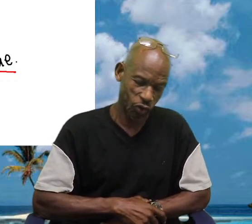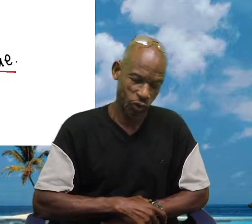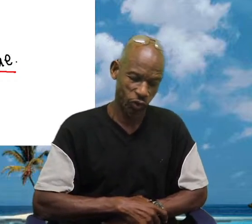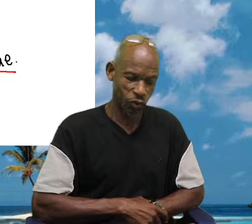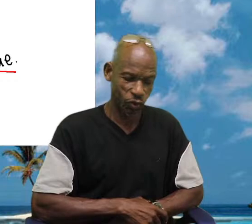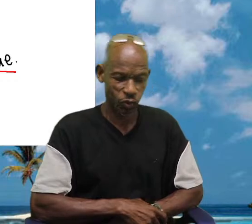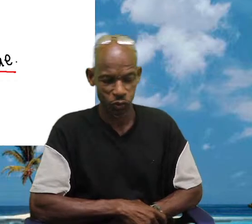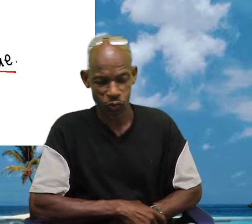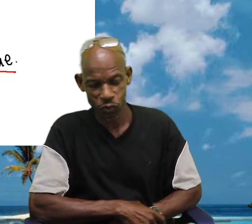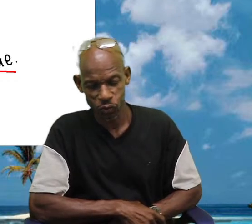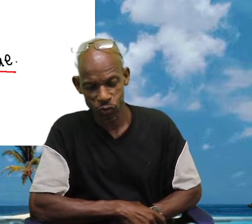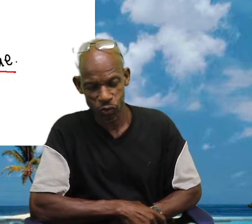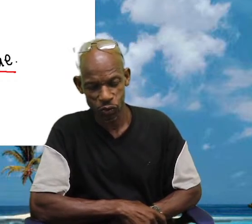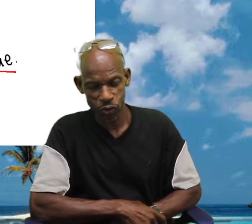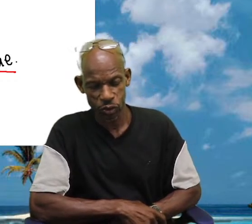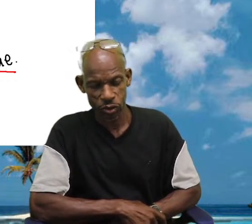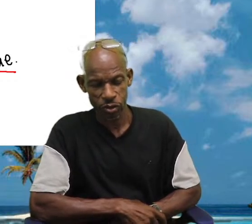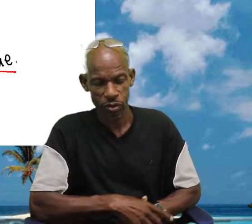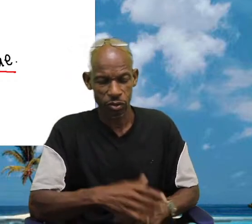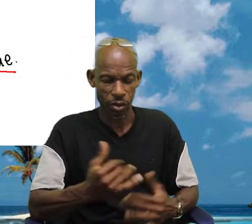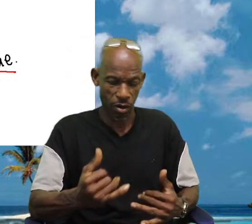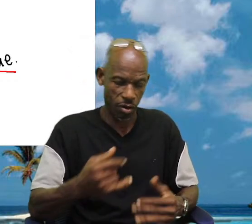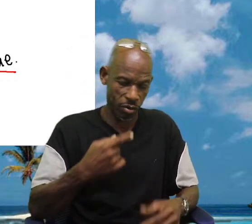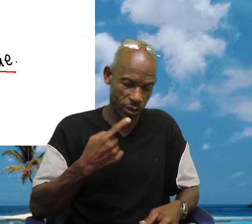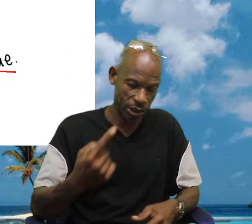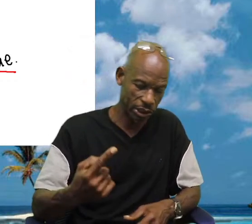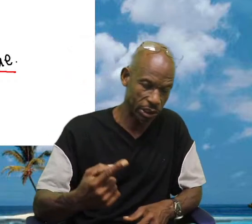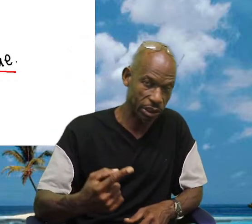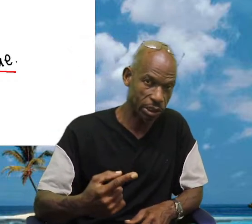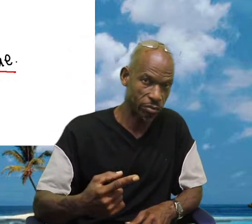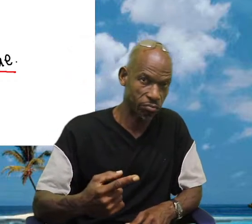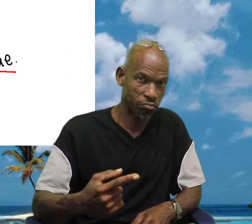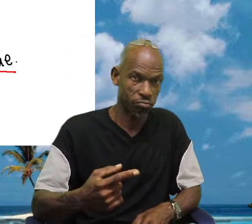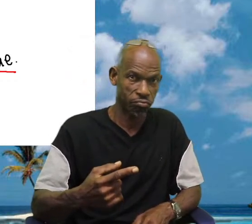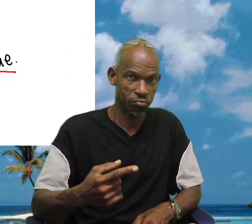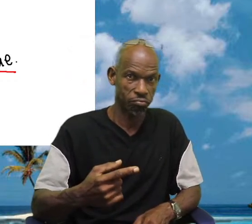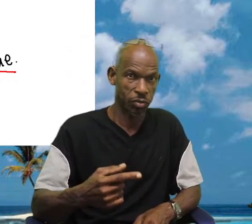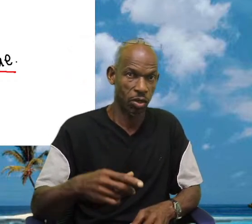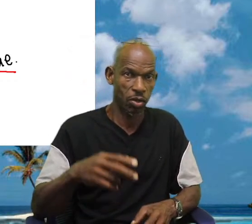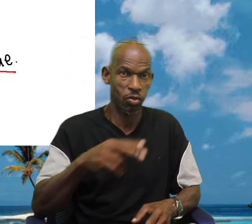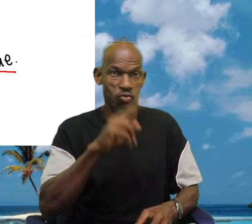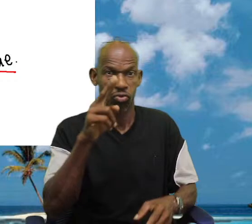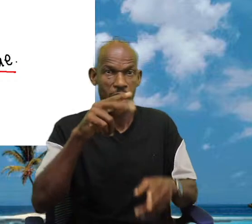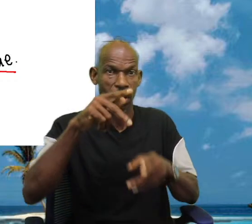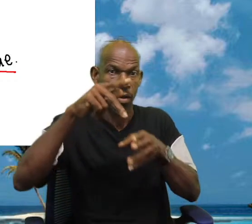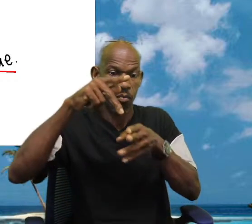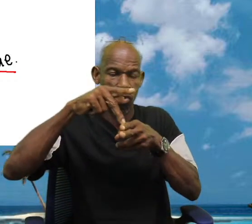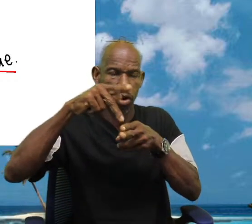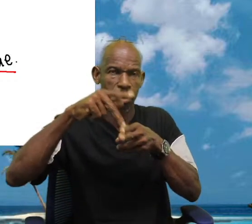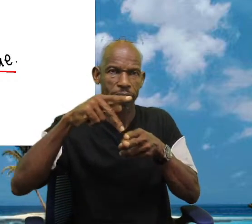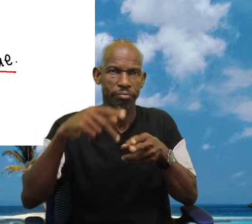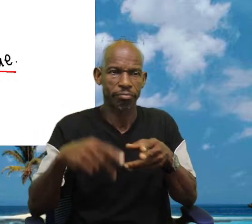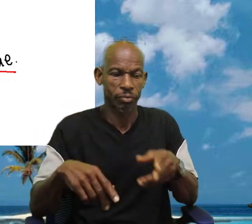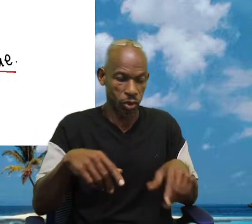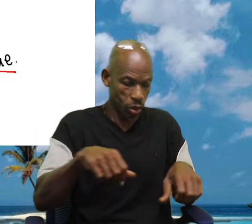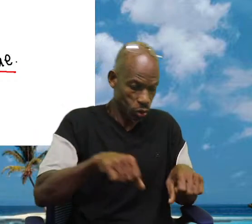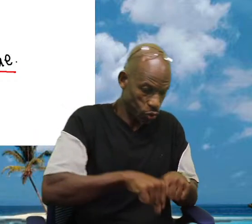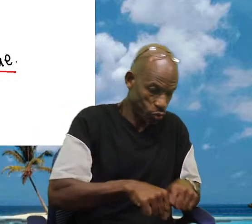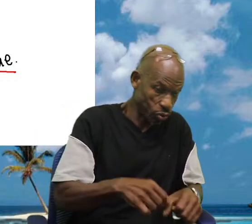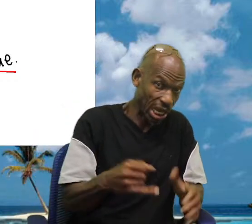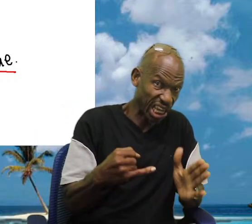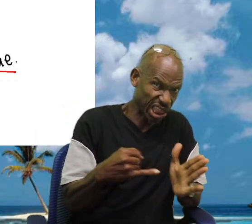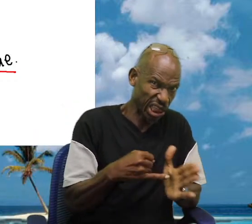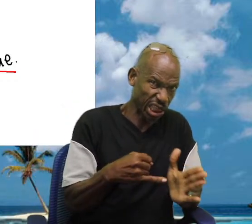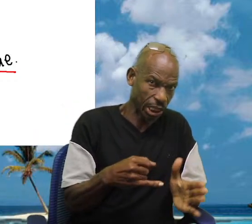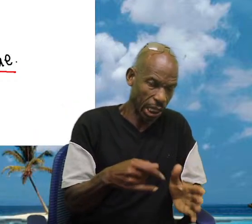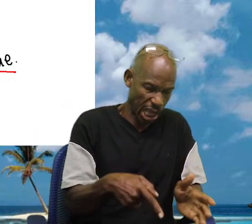saying the word the shoe again, what I can say is, because I'm going to use a pronoun, I'm going to say it, which is really the shoe